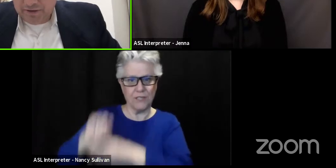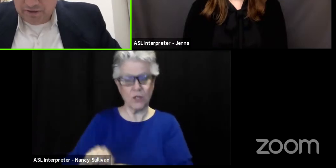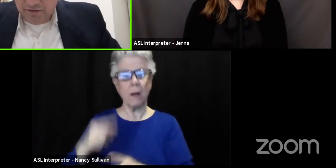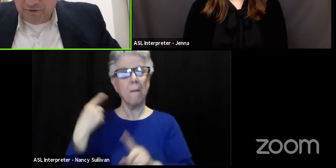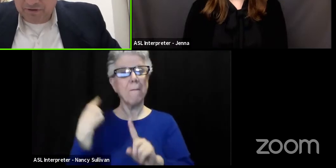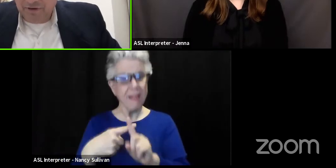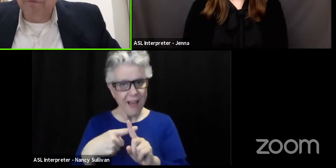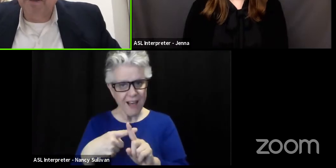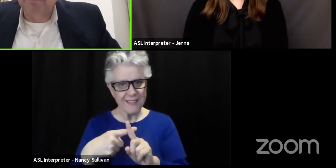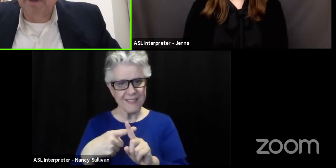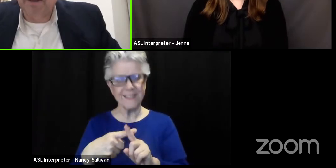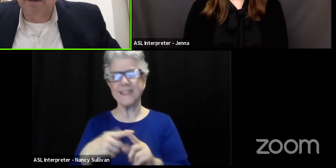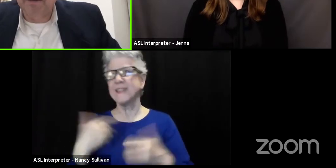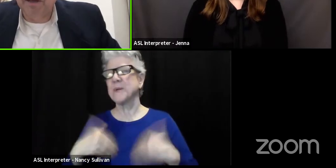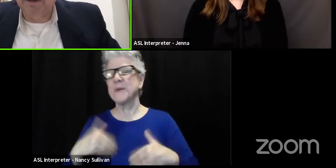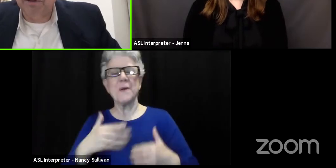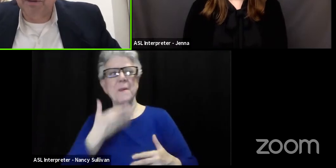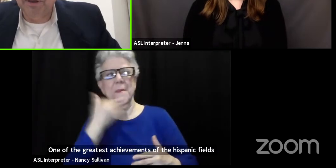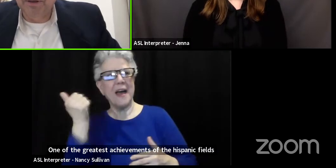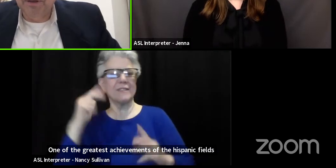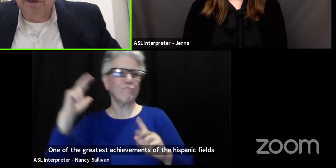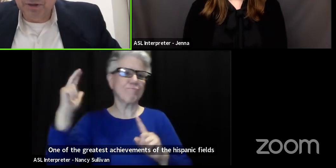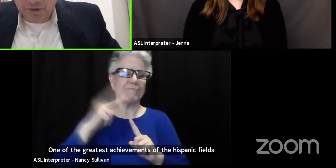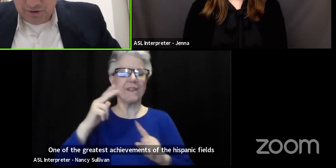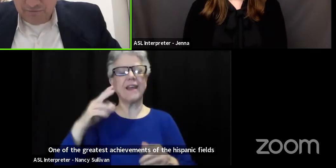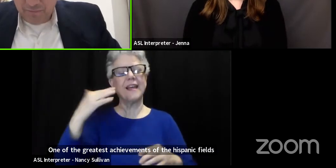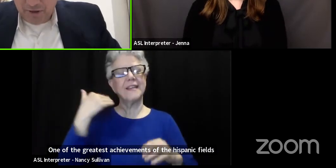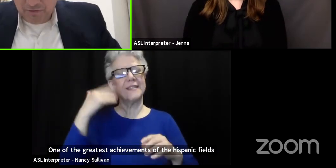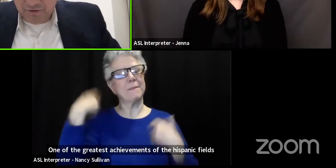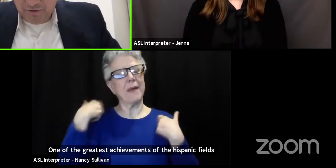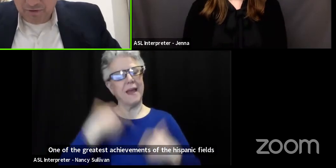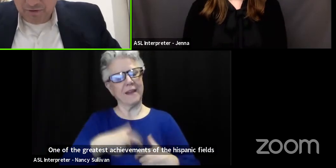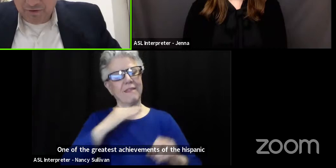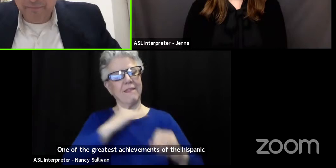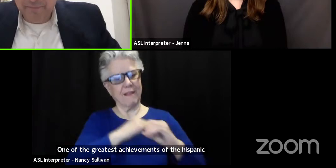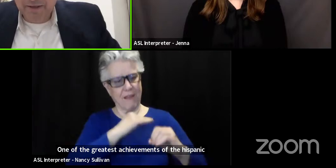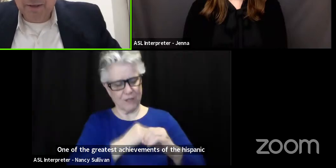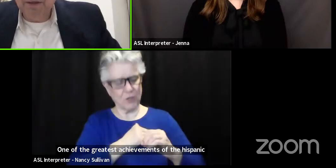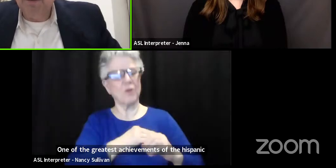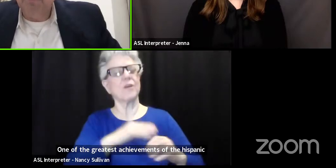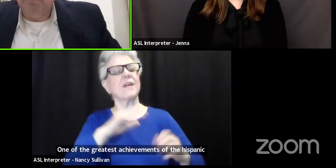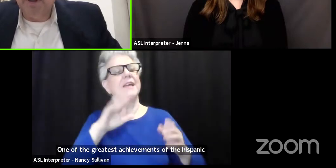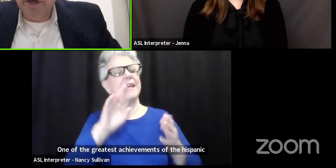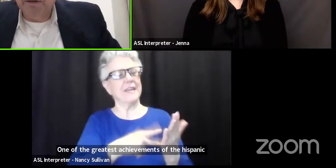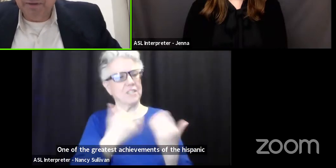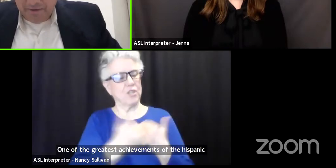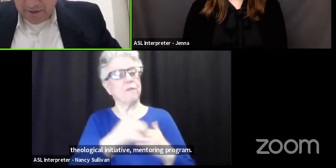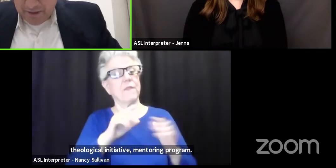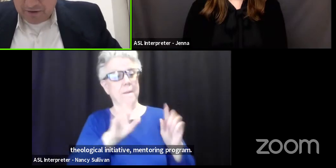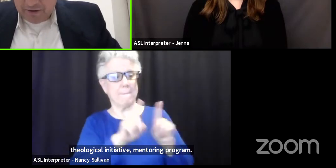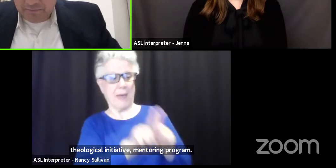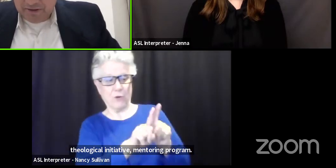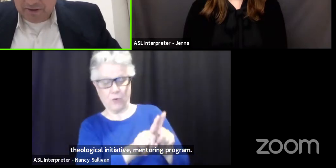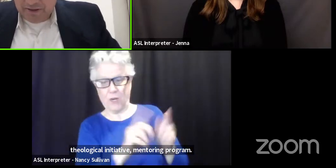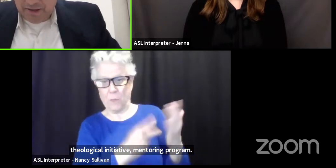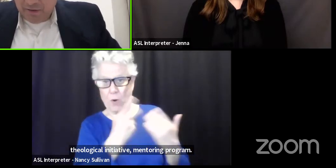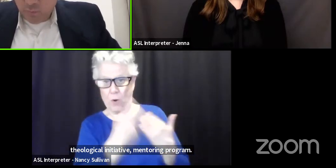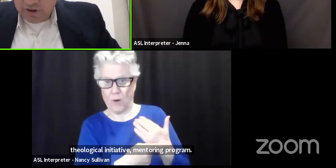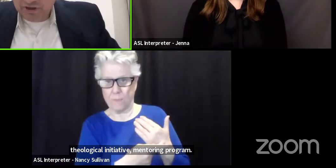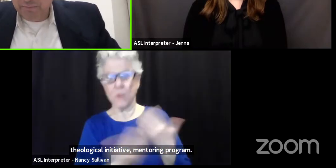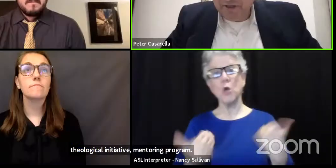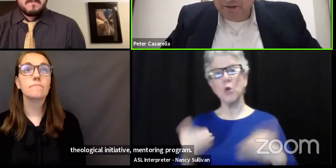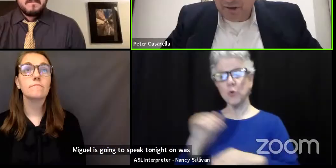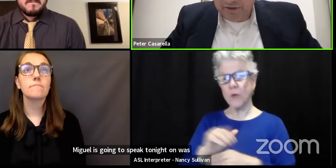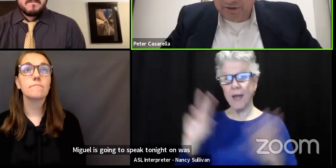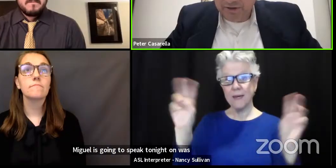the greatest achievements of the Hispanic Theological Initiative Mentoring Program. Miguel is going to speak tonight on